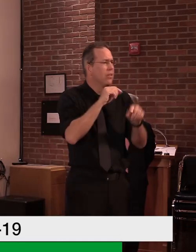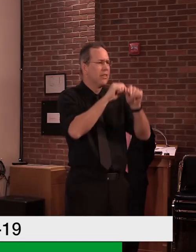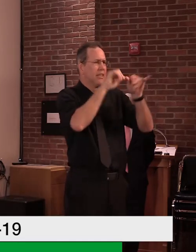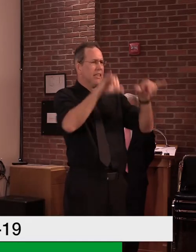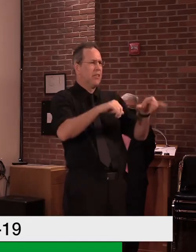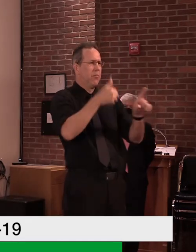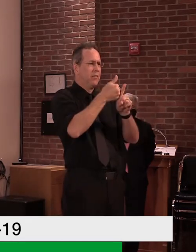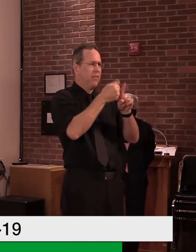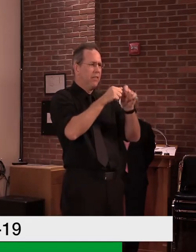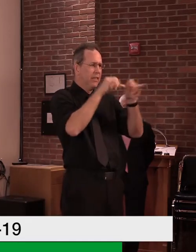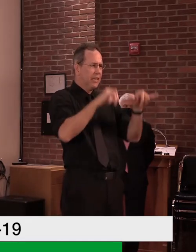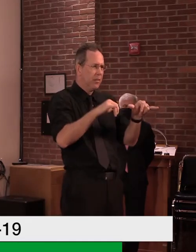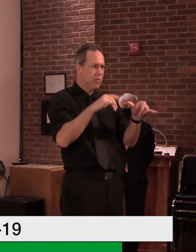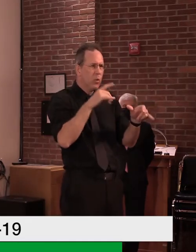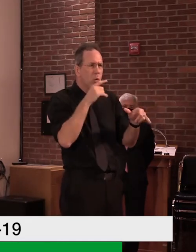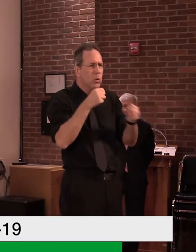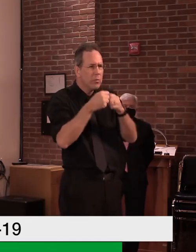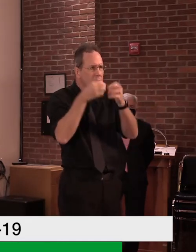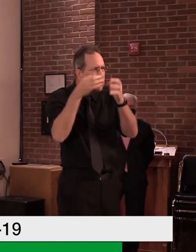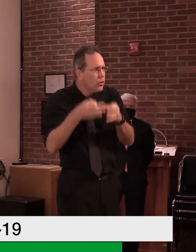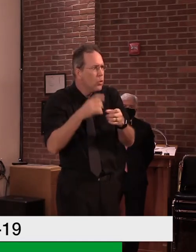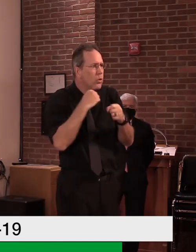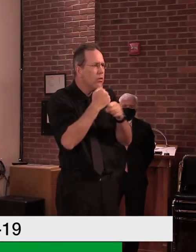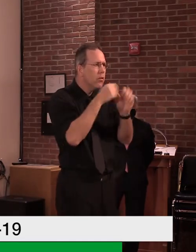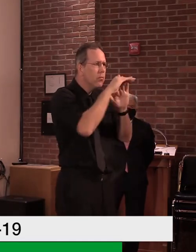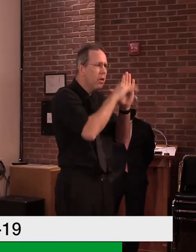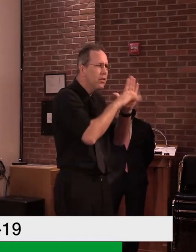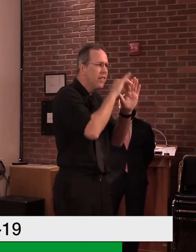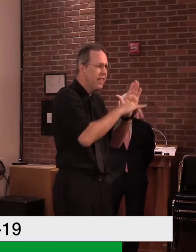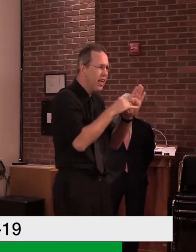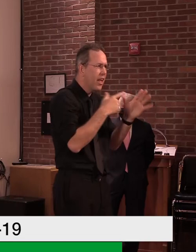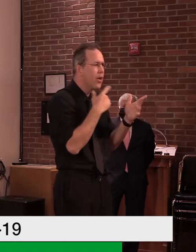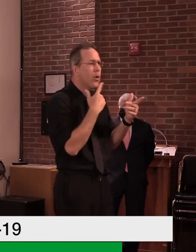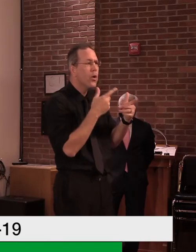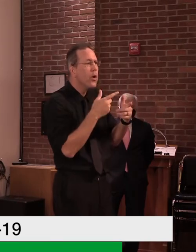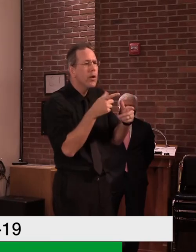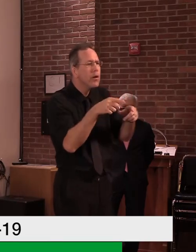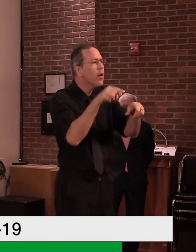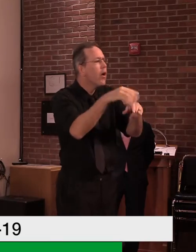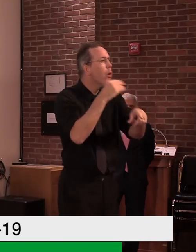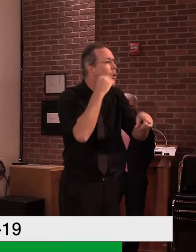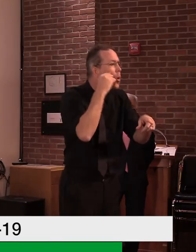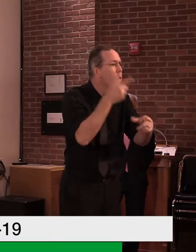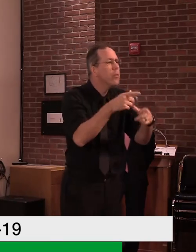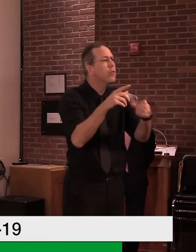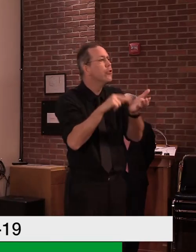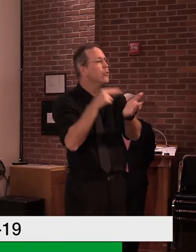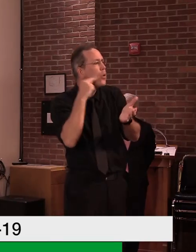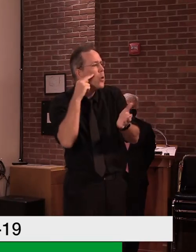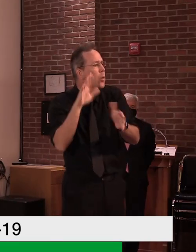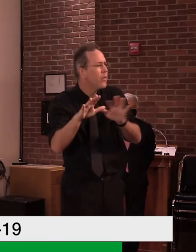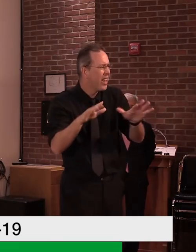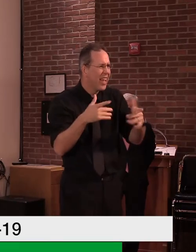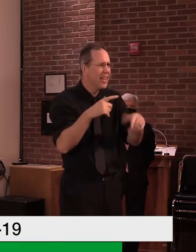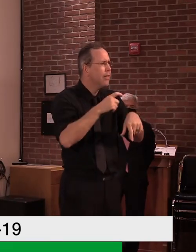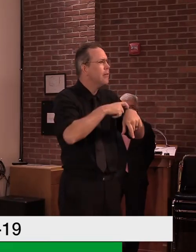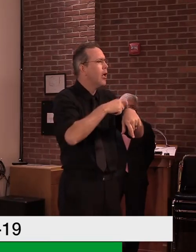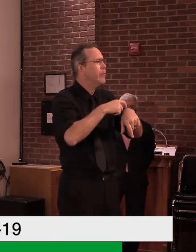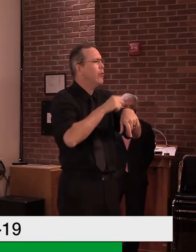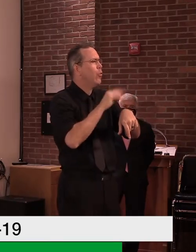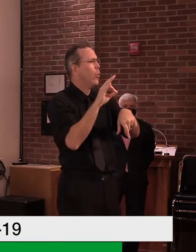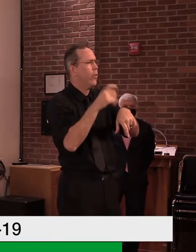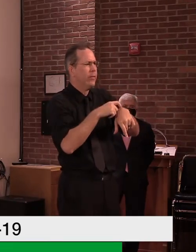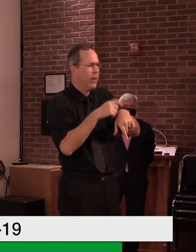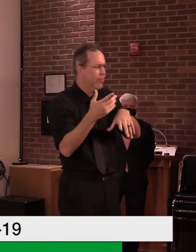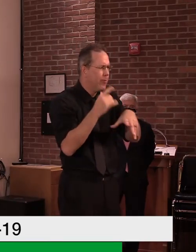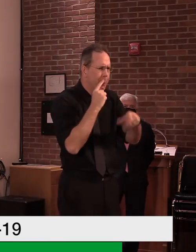a policy perspective and from a healthcare perspective because your state is experiencing a surge. So that's what